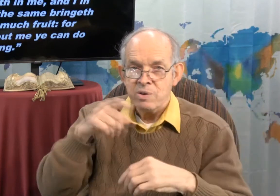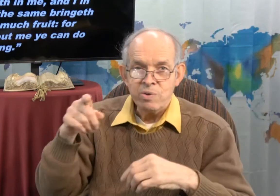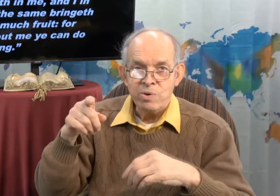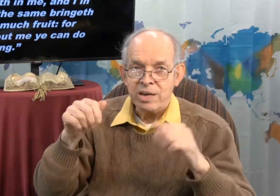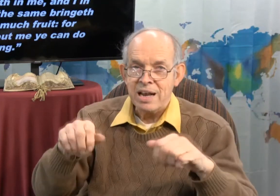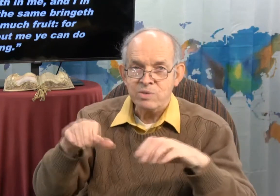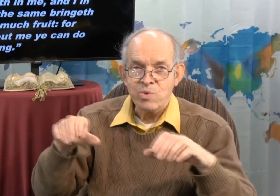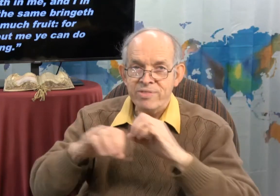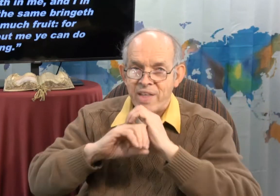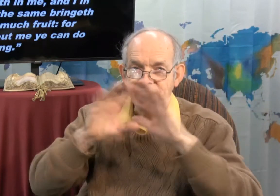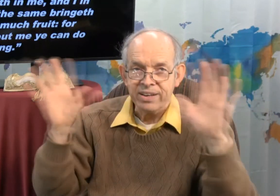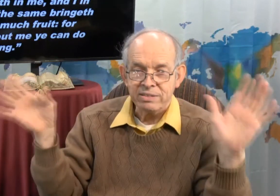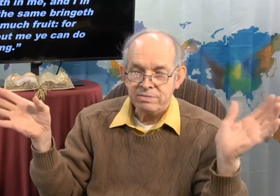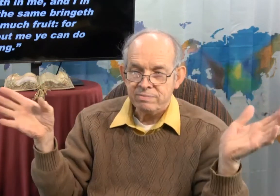you can't do nothing.